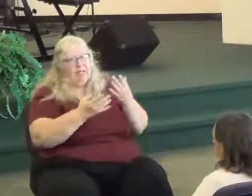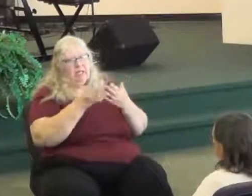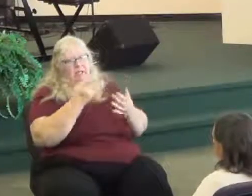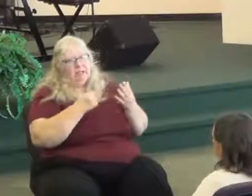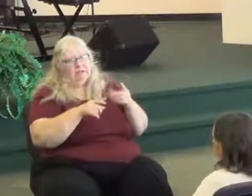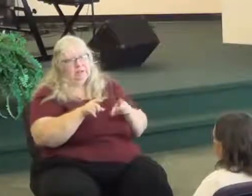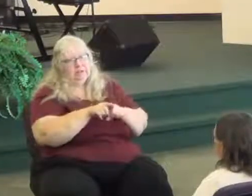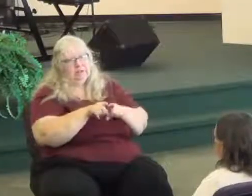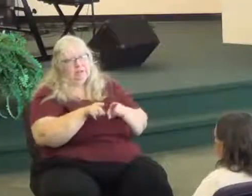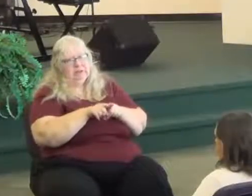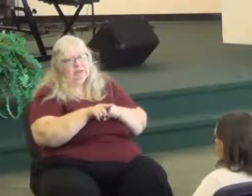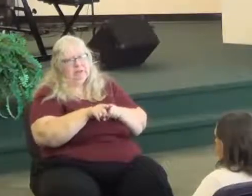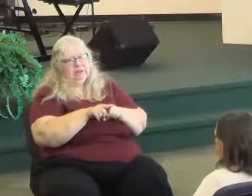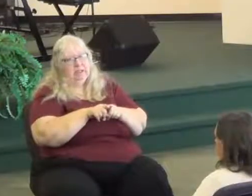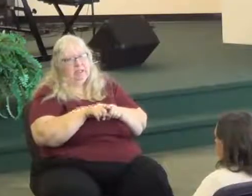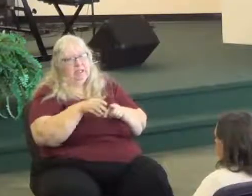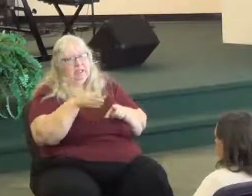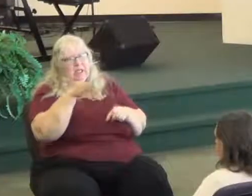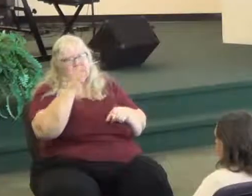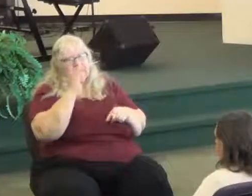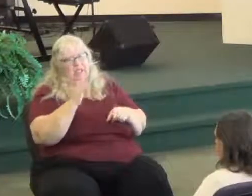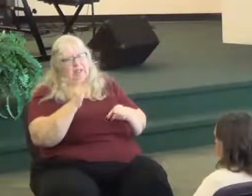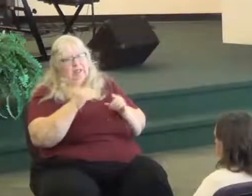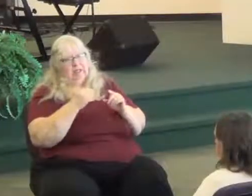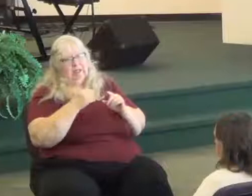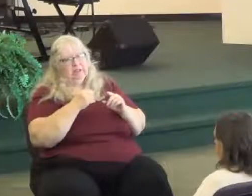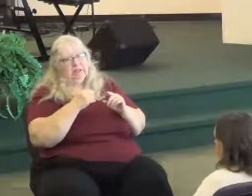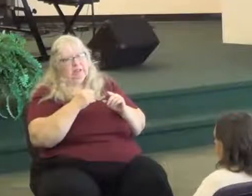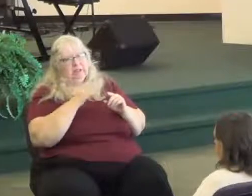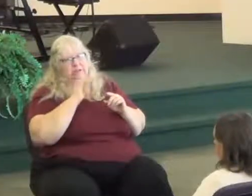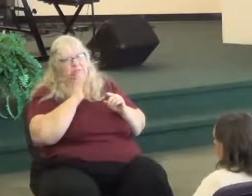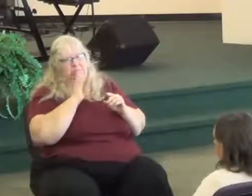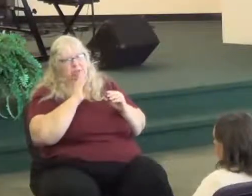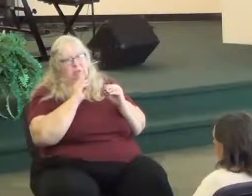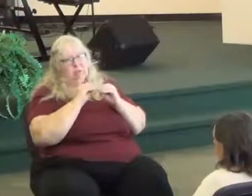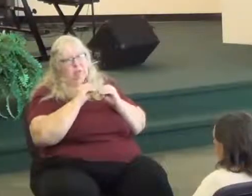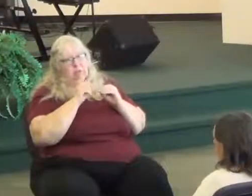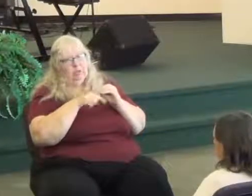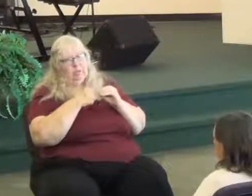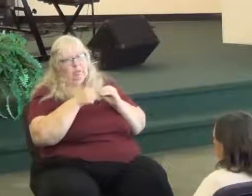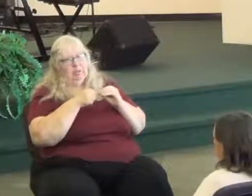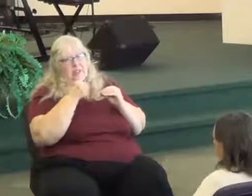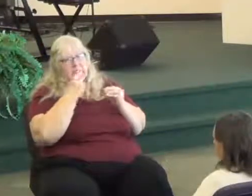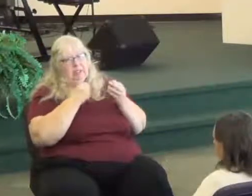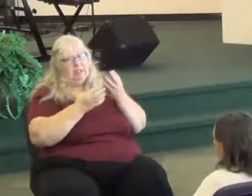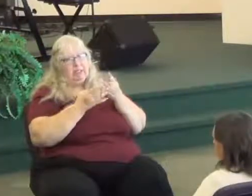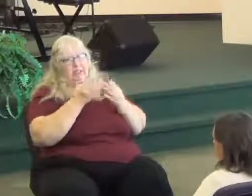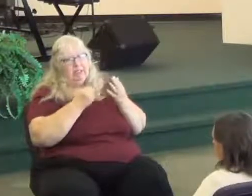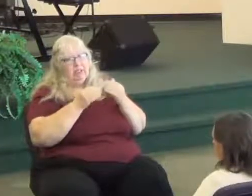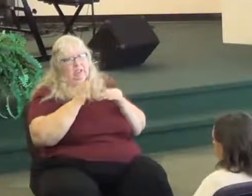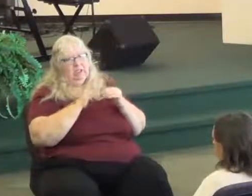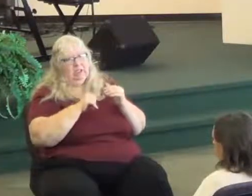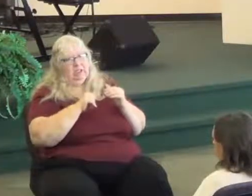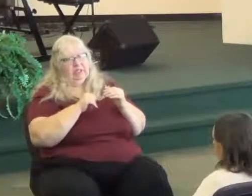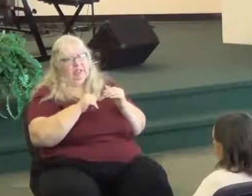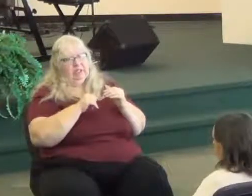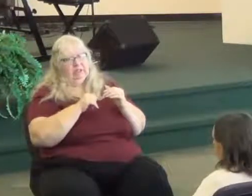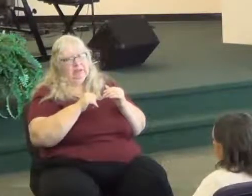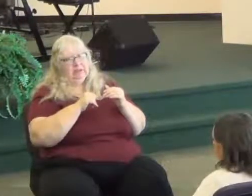And God gives a lot of illustrations in Scripture about hell. He actually talks more about hell than he does heaven, believe it or not. Don't let anybody tell you hell's not